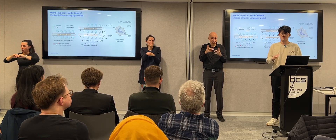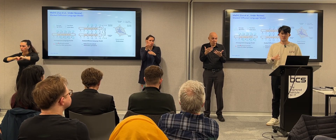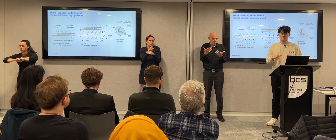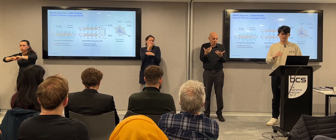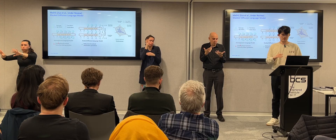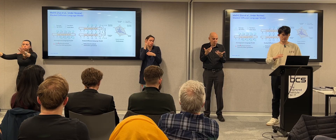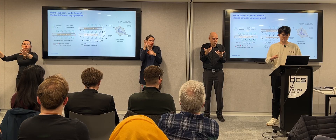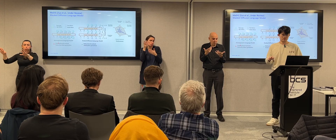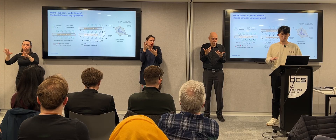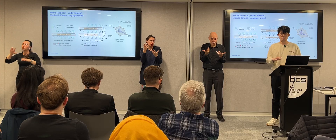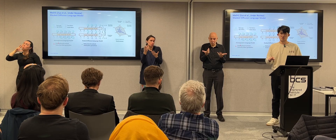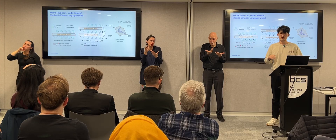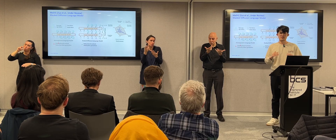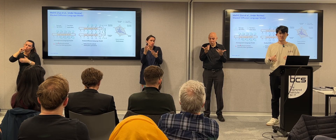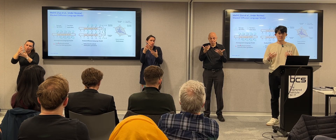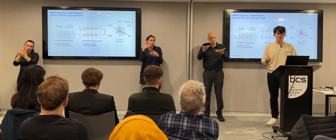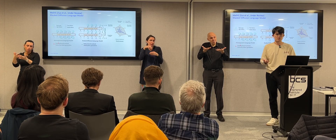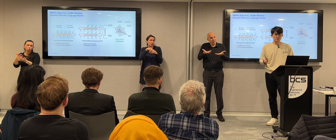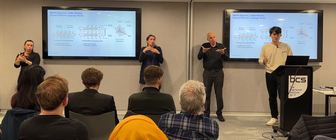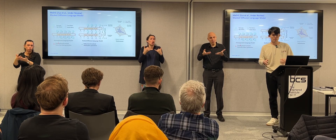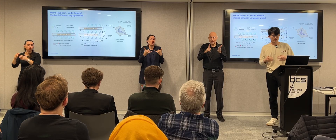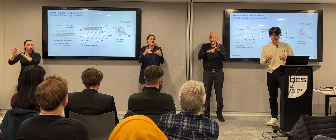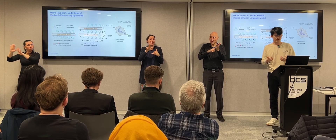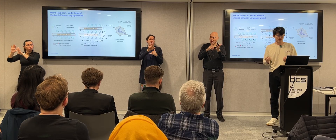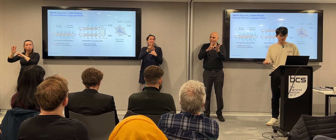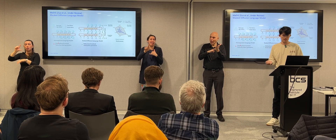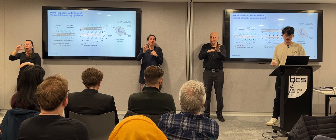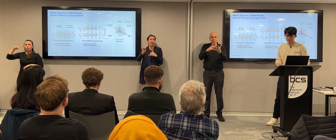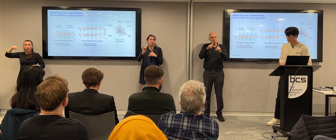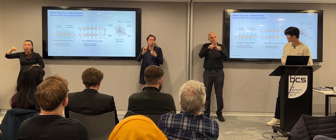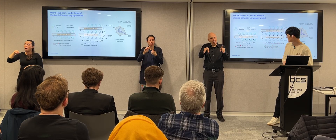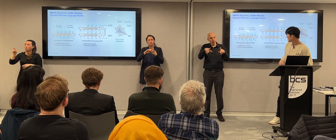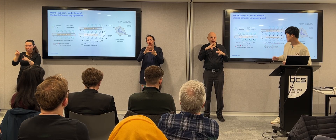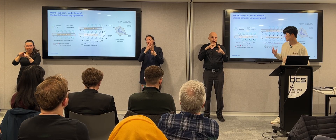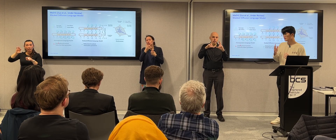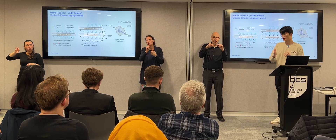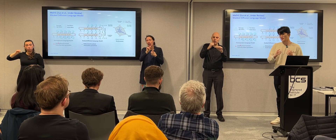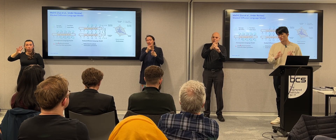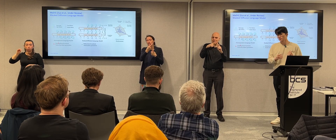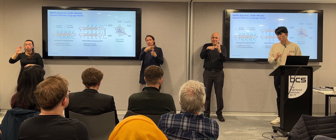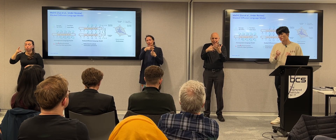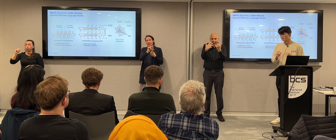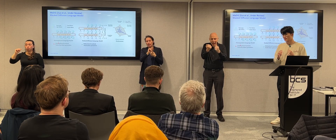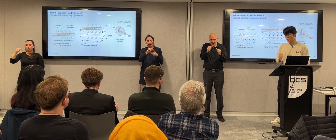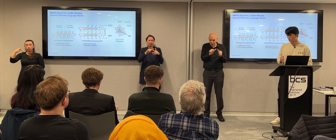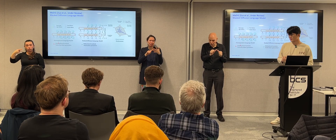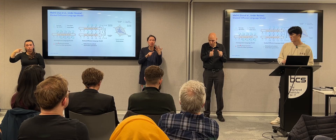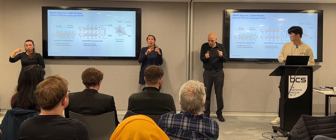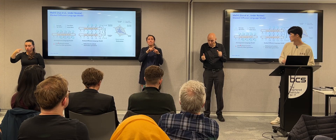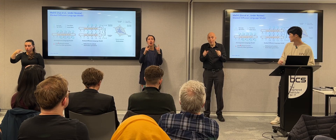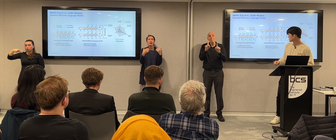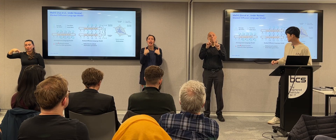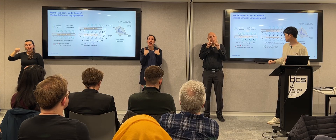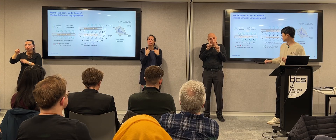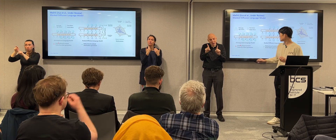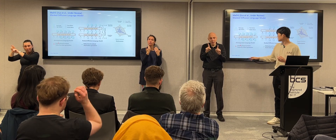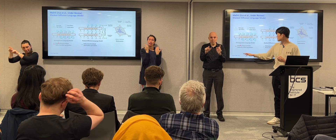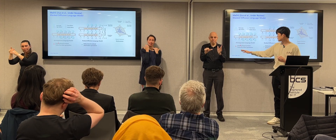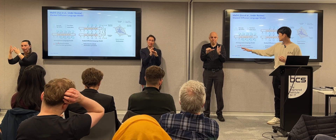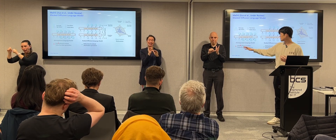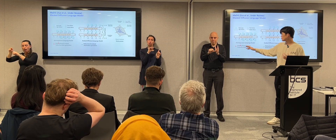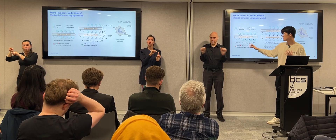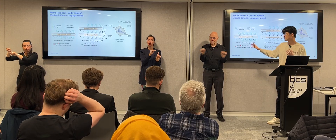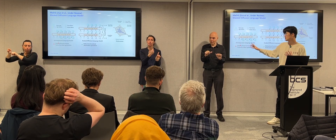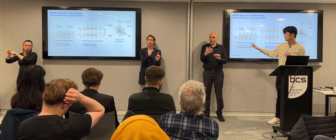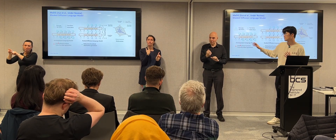in current large language models like ChatGPT. But it has also some inherent limitations. So